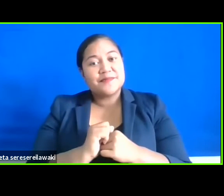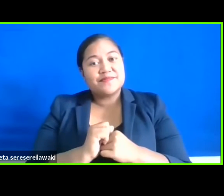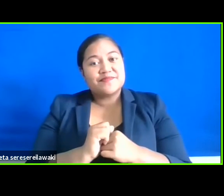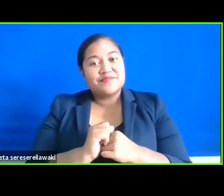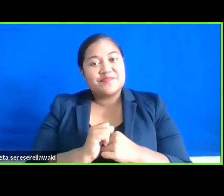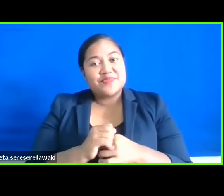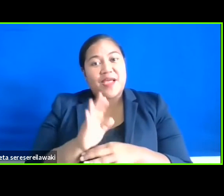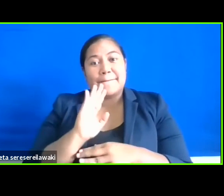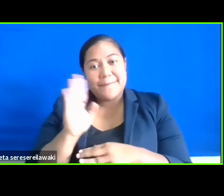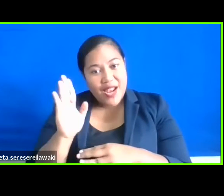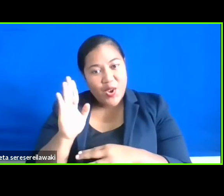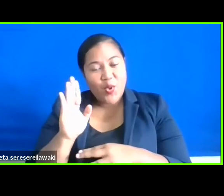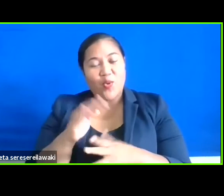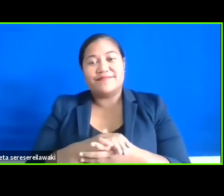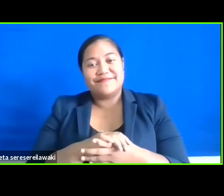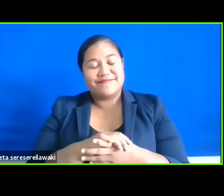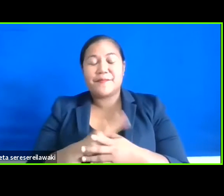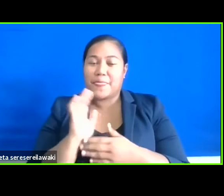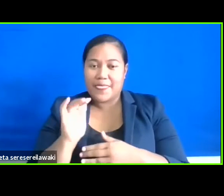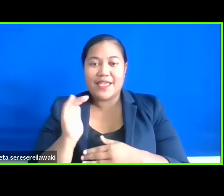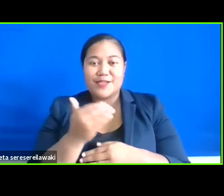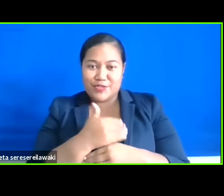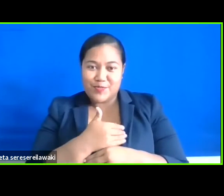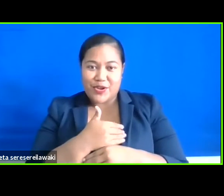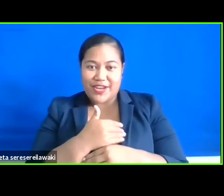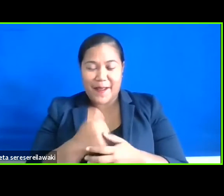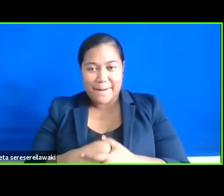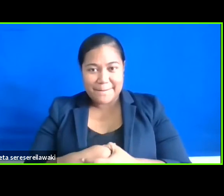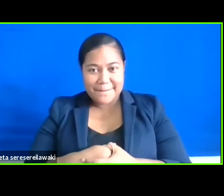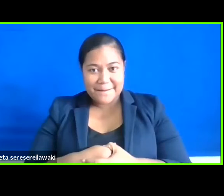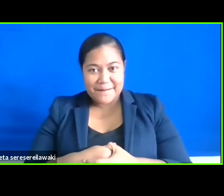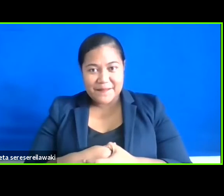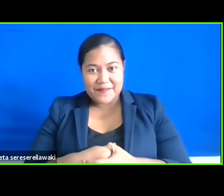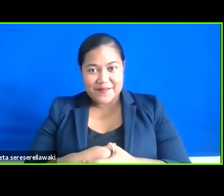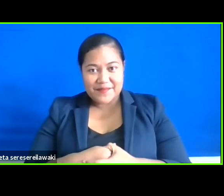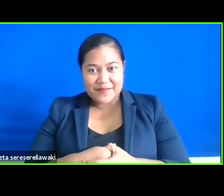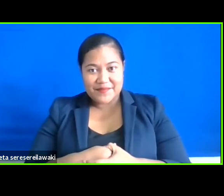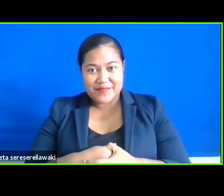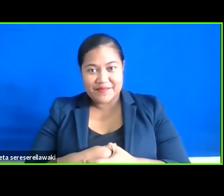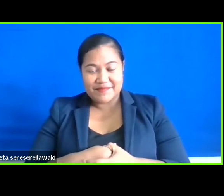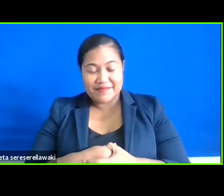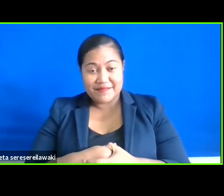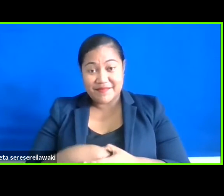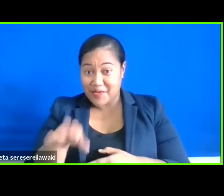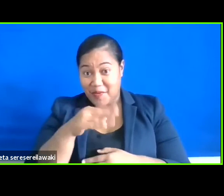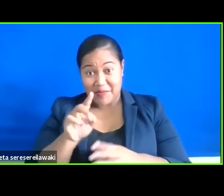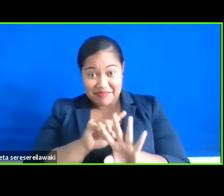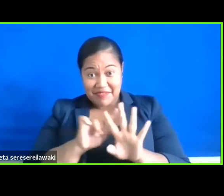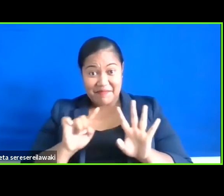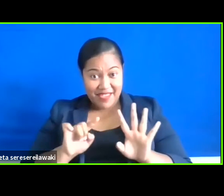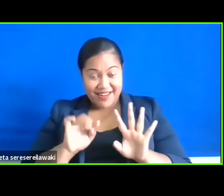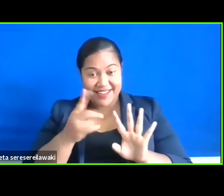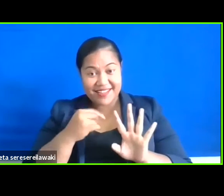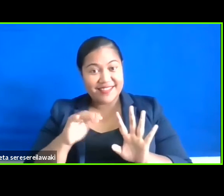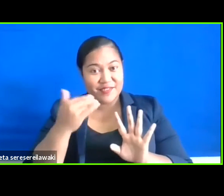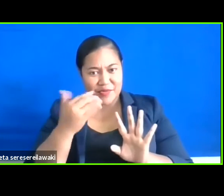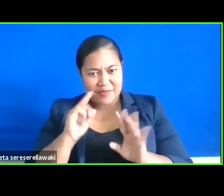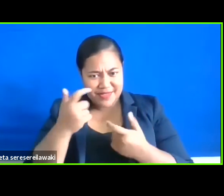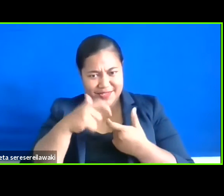And good morning to all those in the room and joining us this morning.